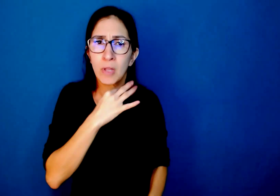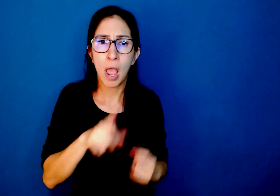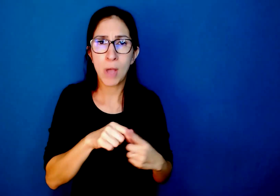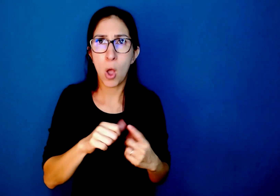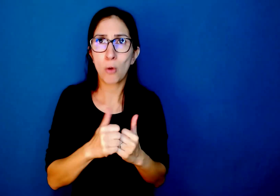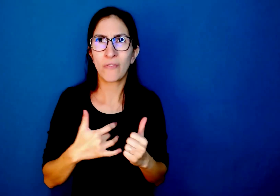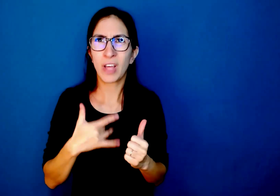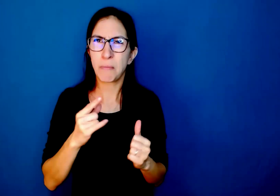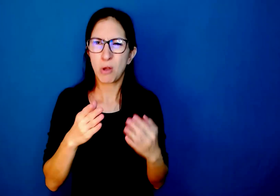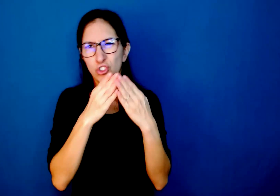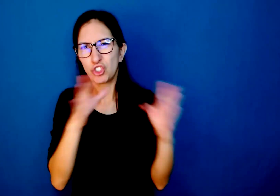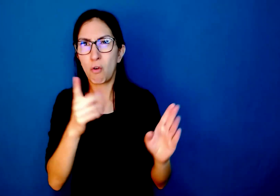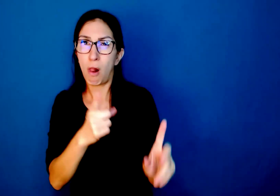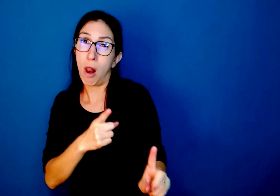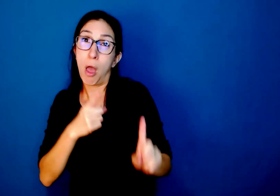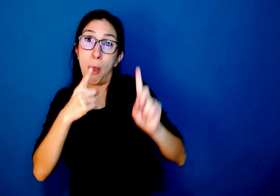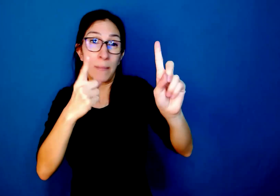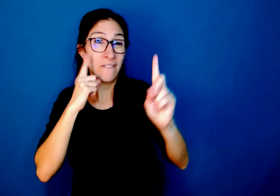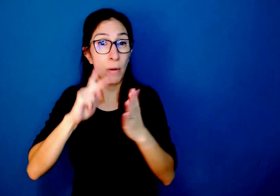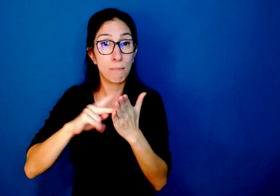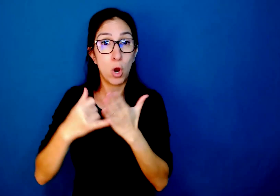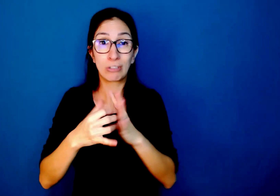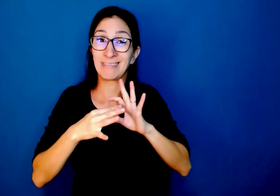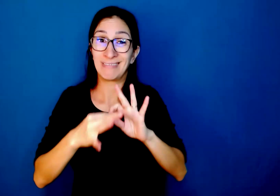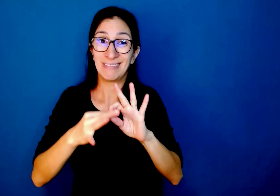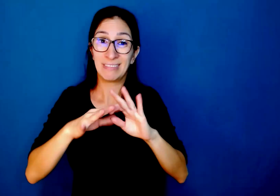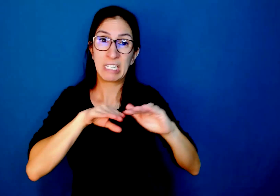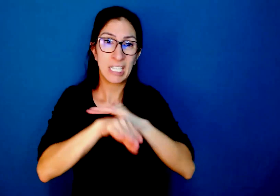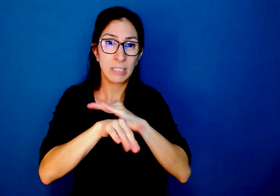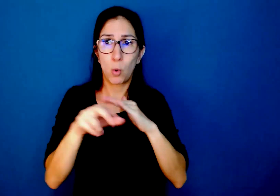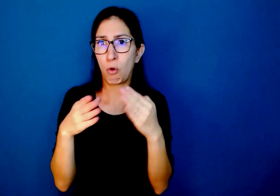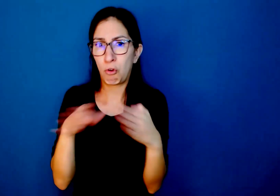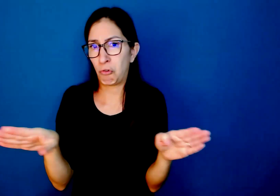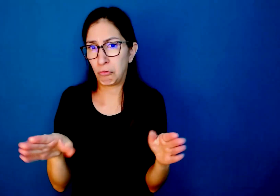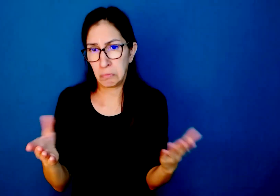project in terms of accessibility and or just in general.